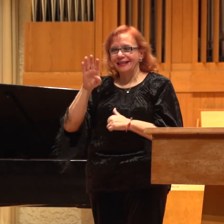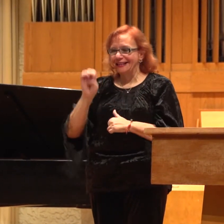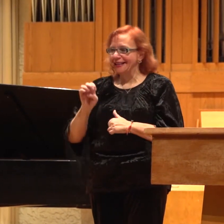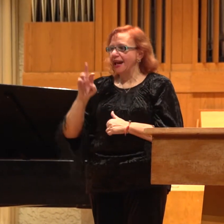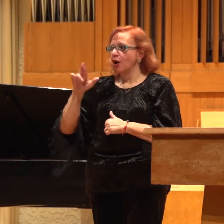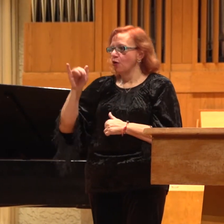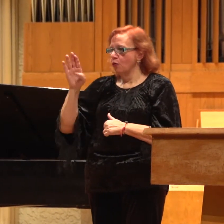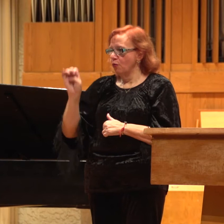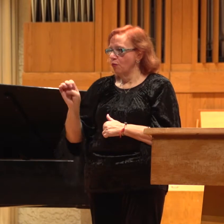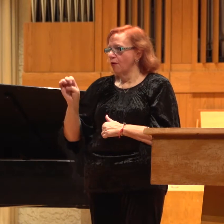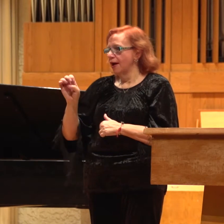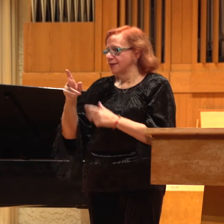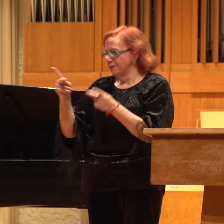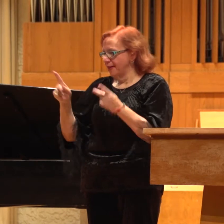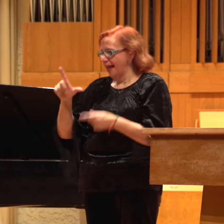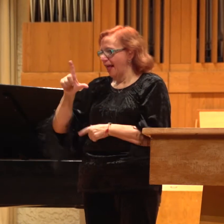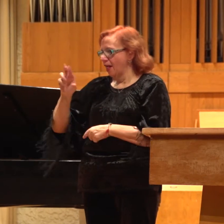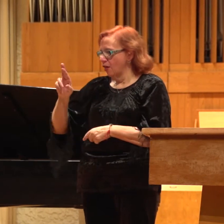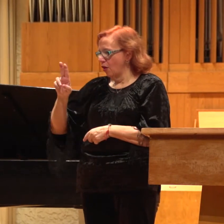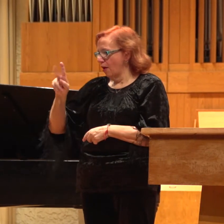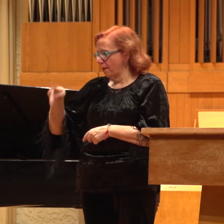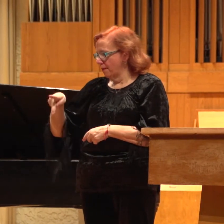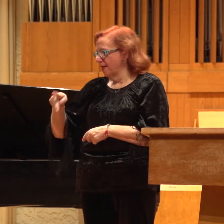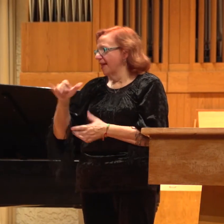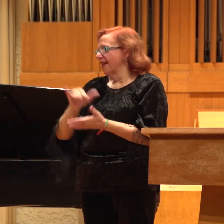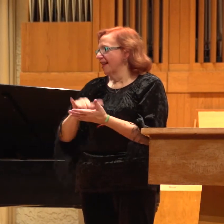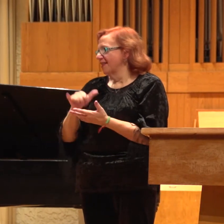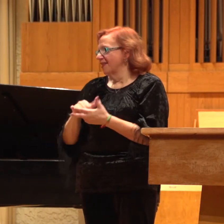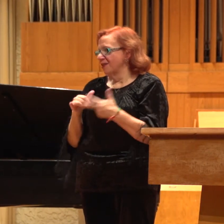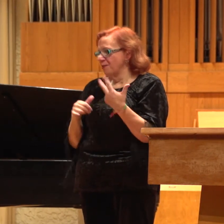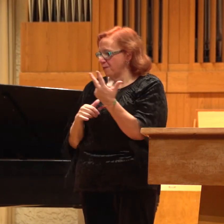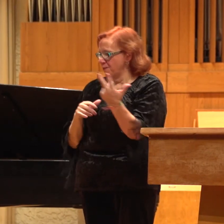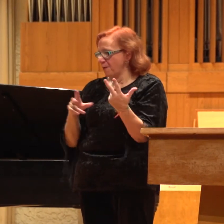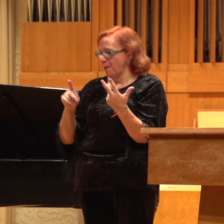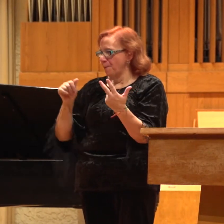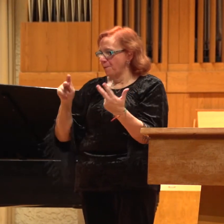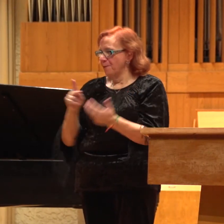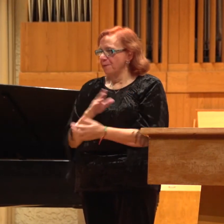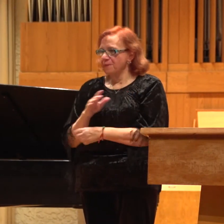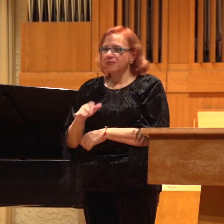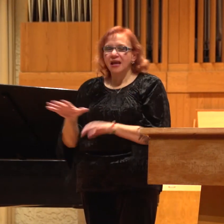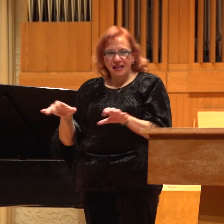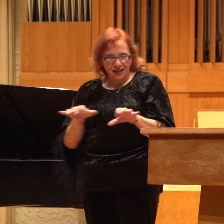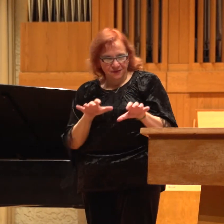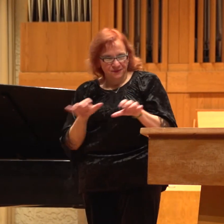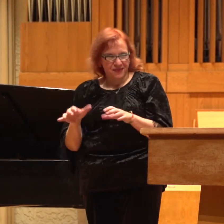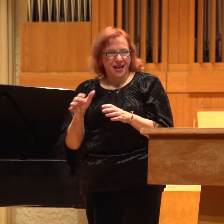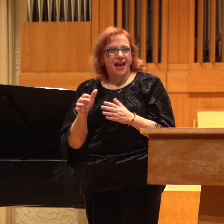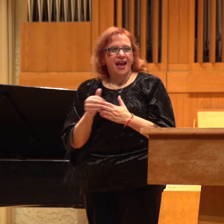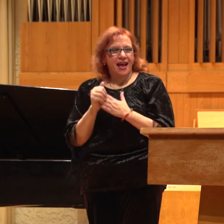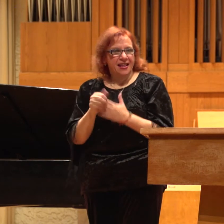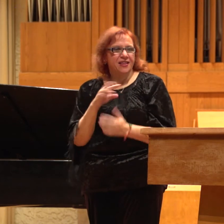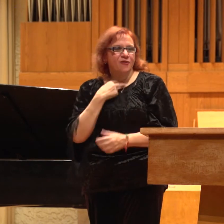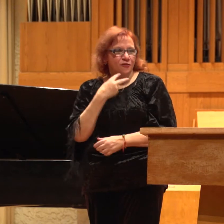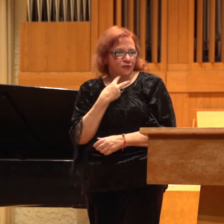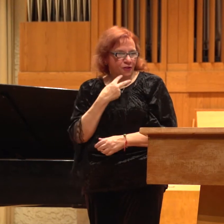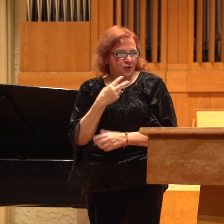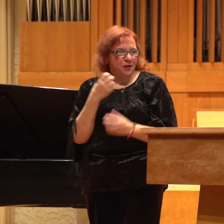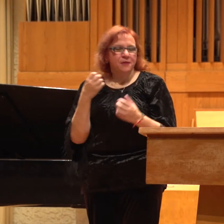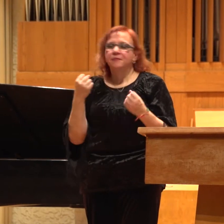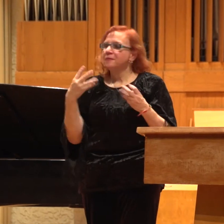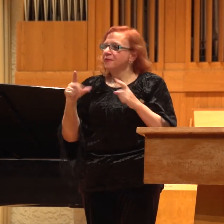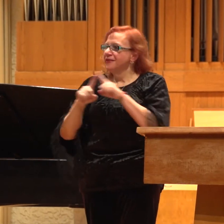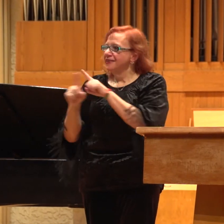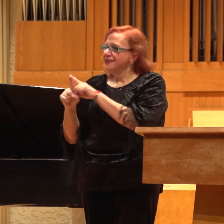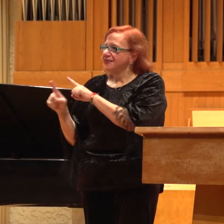Place, LRP, a local pop trio as keyboardist and lead vocalist in numerous local